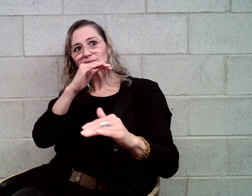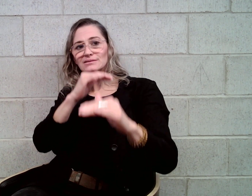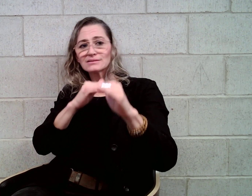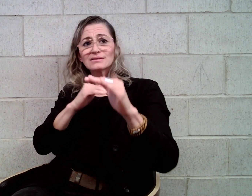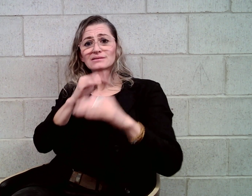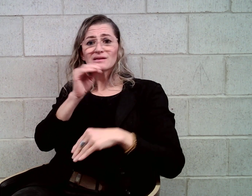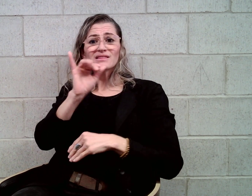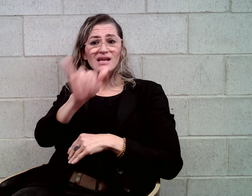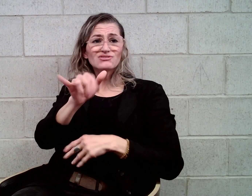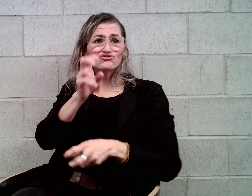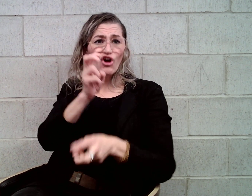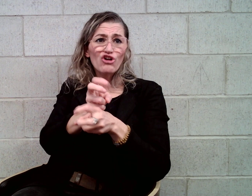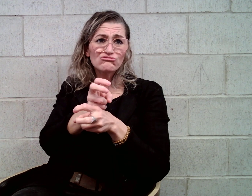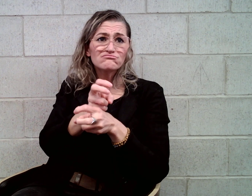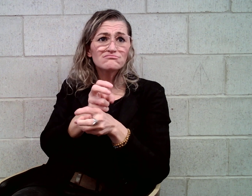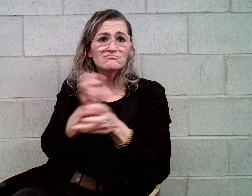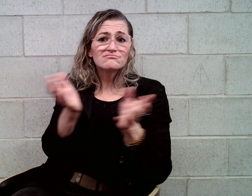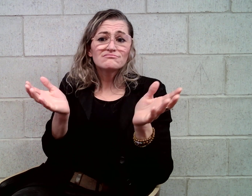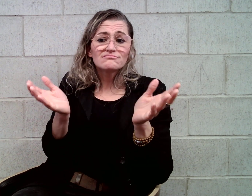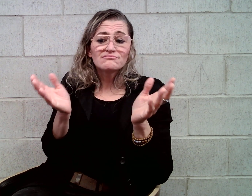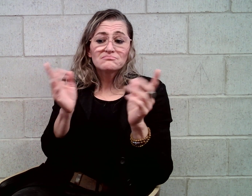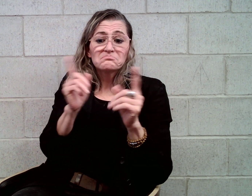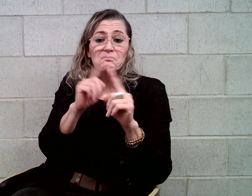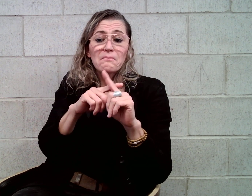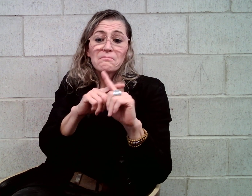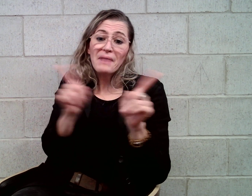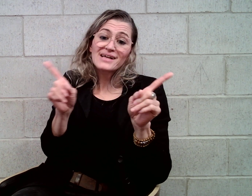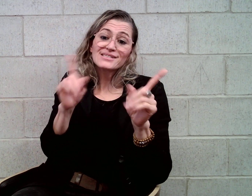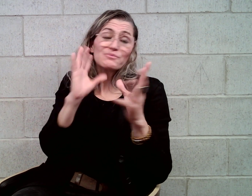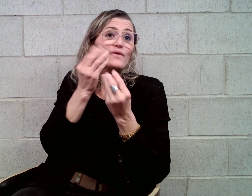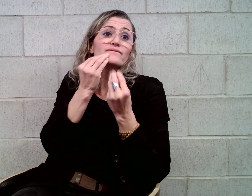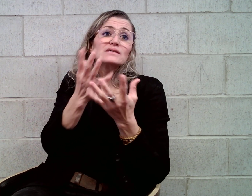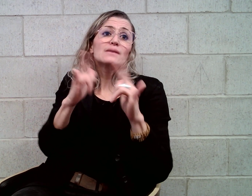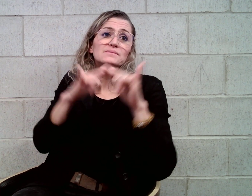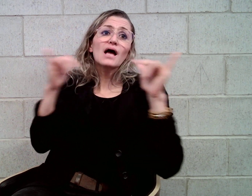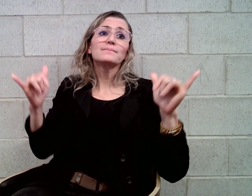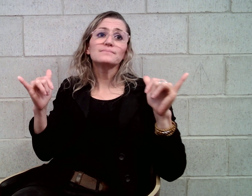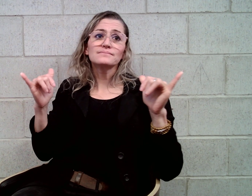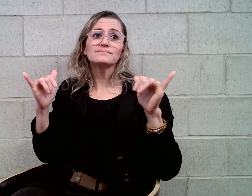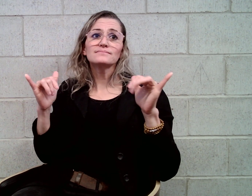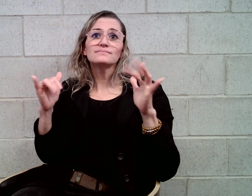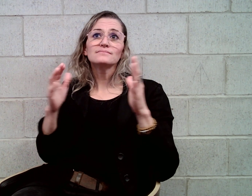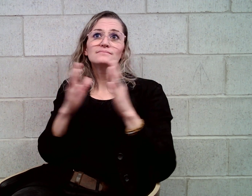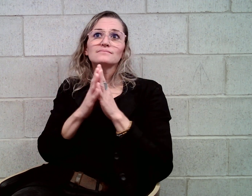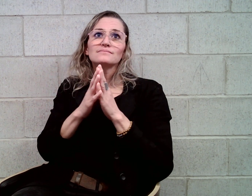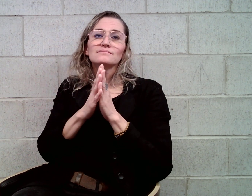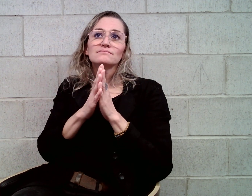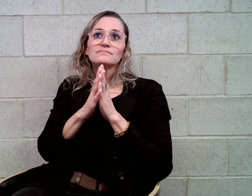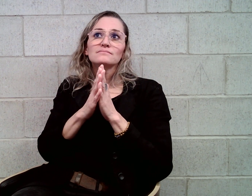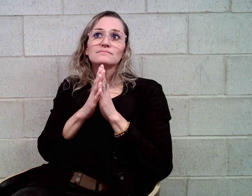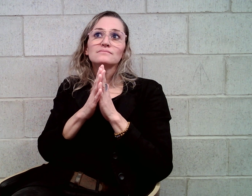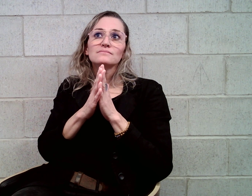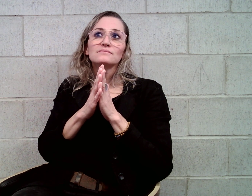need to search for balance, and it's hard. It's hard to find balance. But at the same time, there's beauty in that.